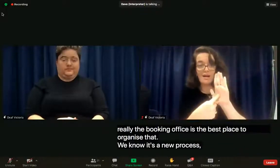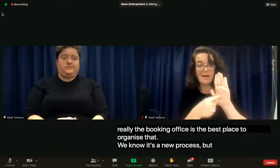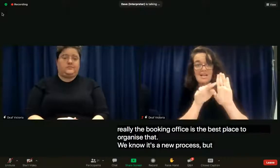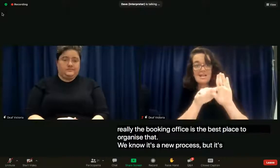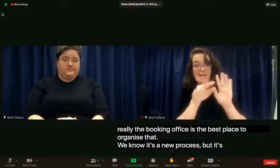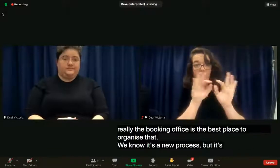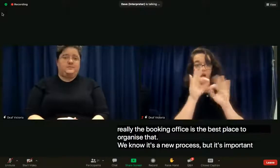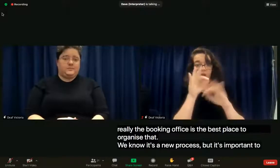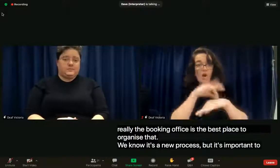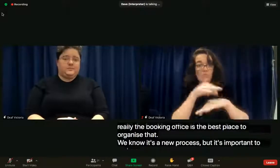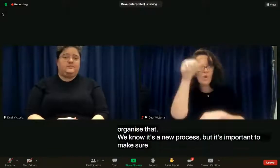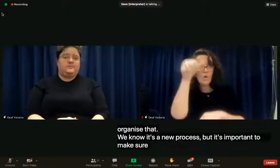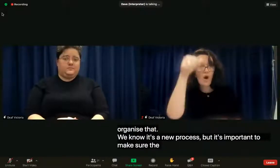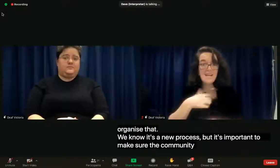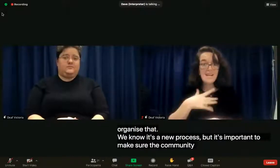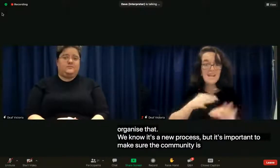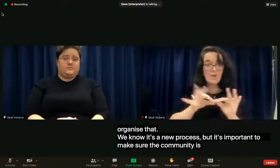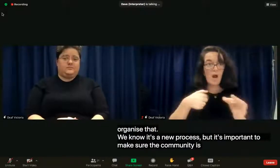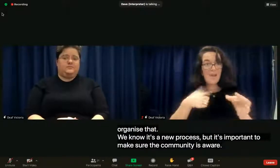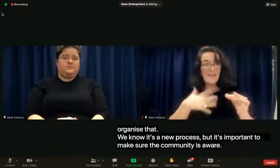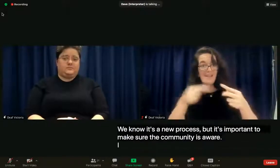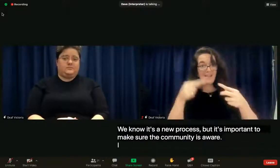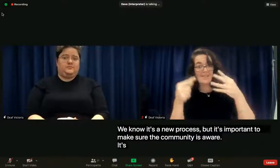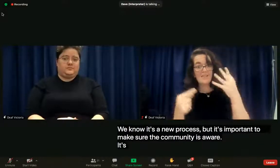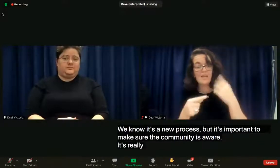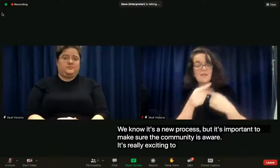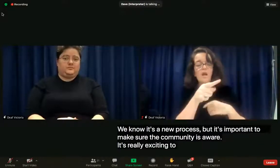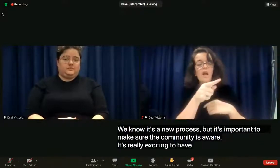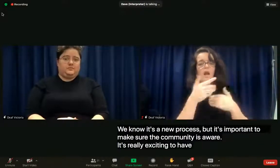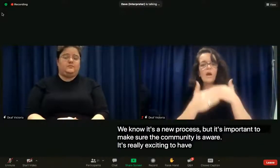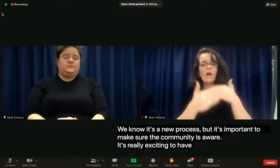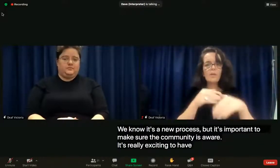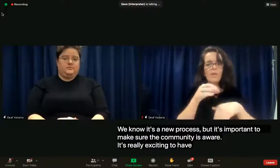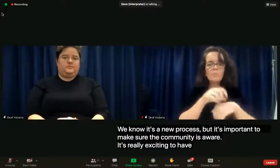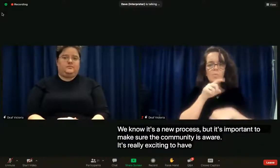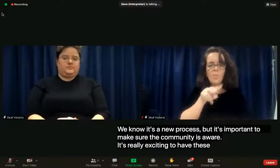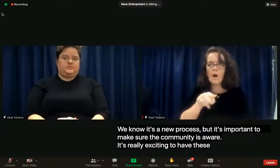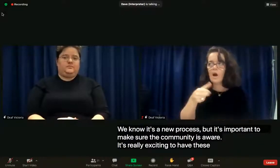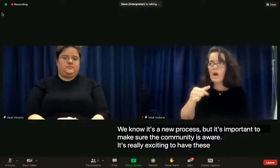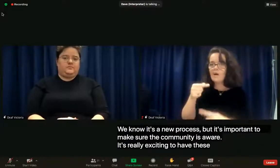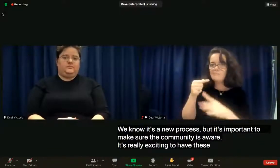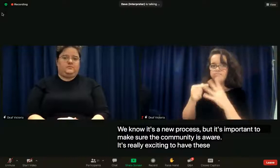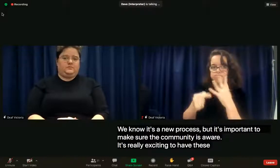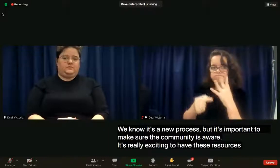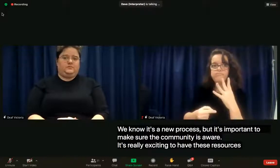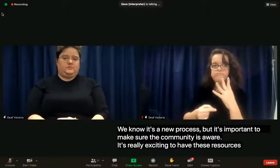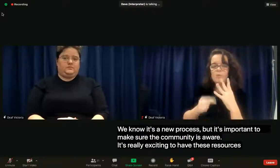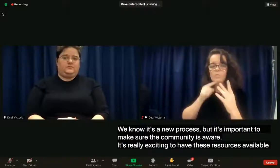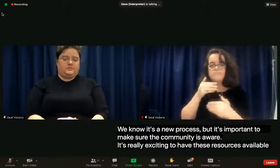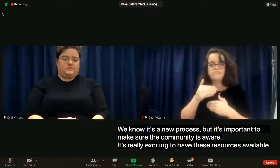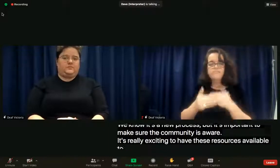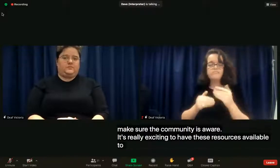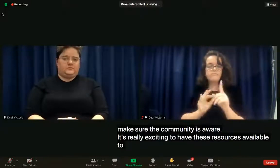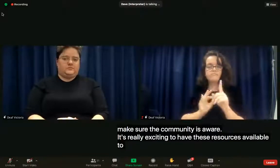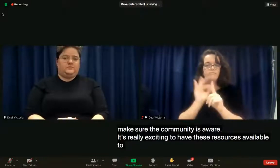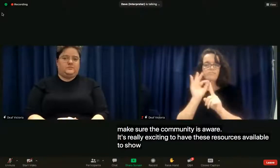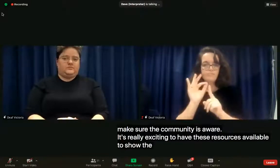these resources available to show the hospital what needs the deaf community has. To know that there